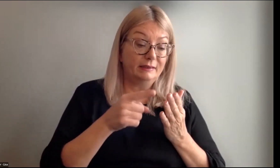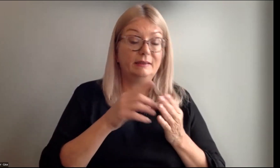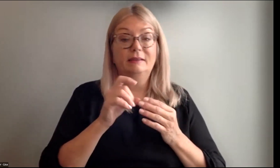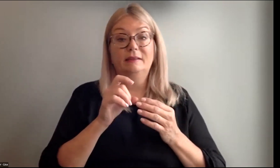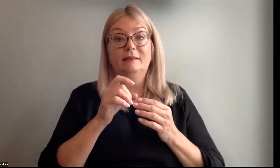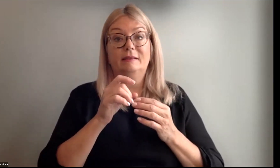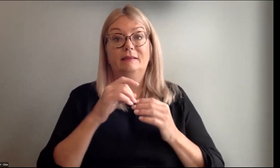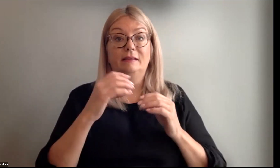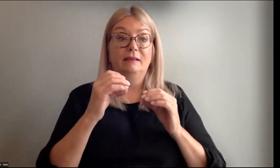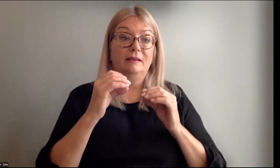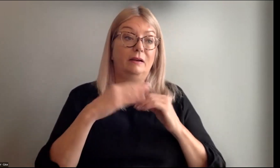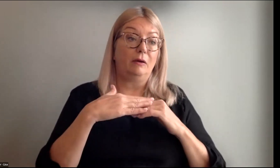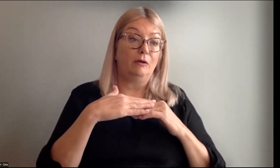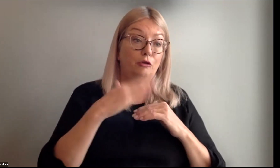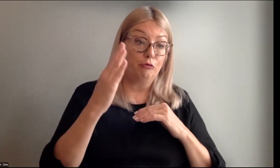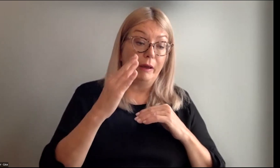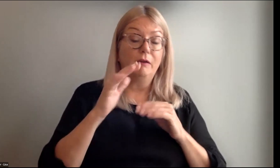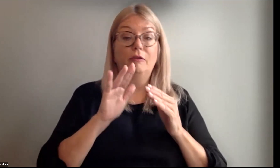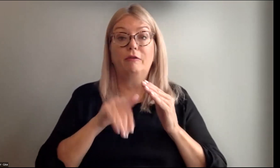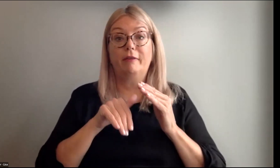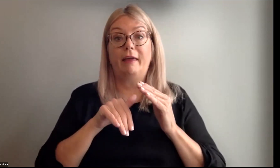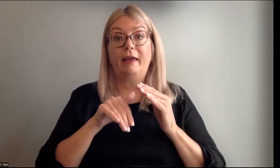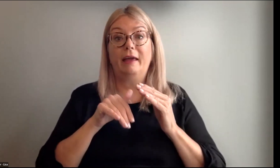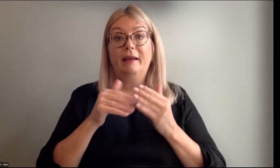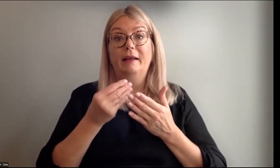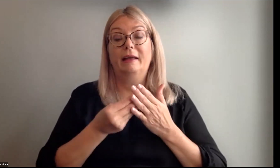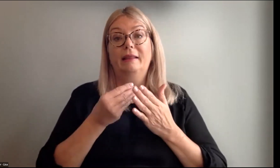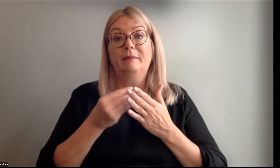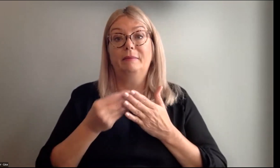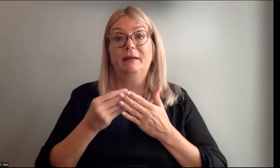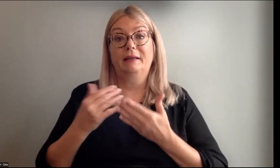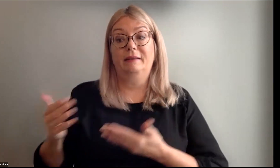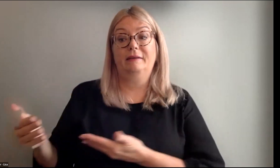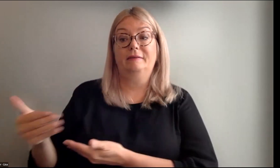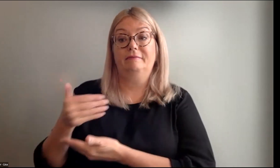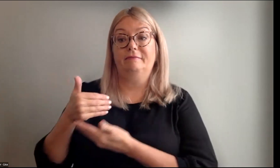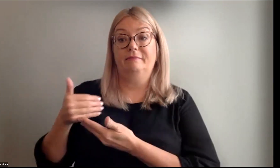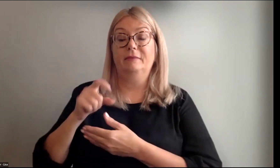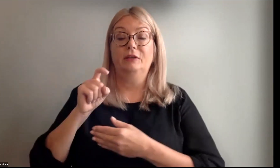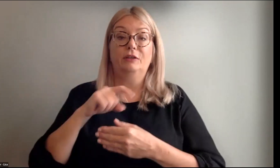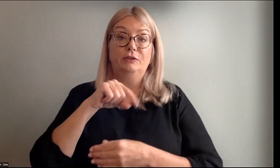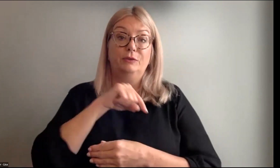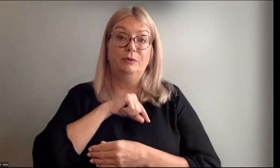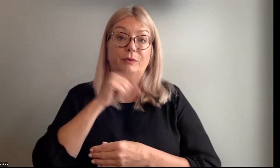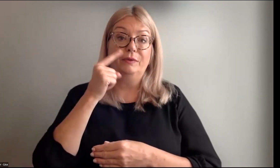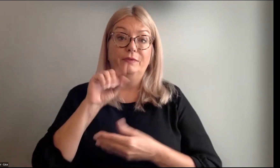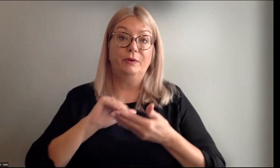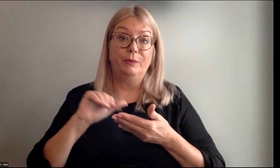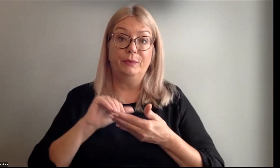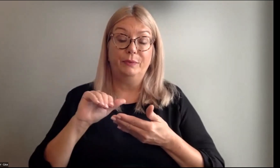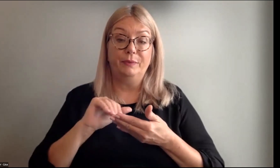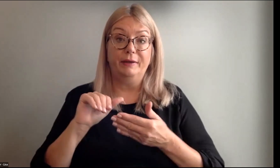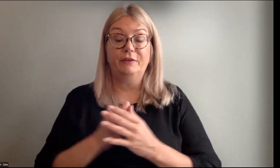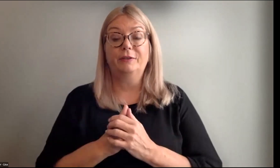are greater than what the money they're taking in, so that they should qualify for a waiver based on against equity and